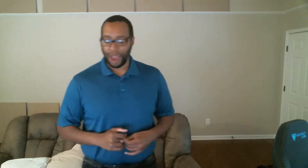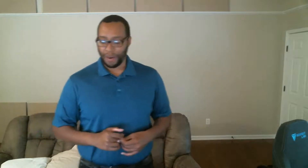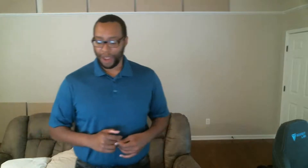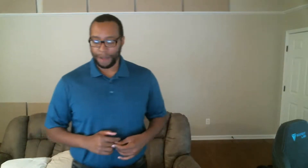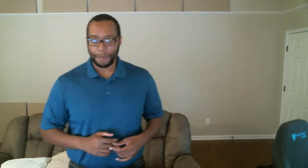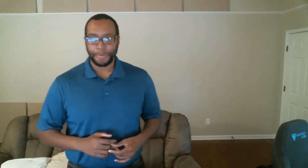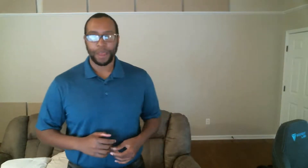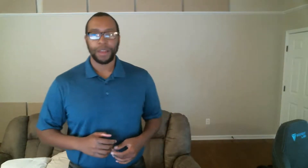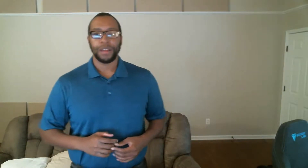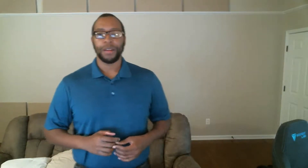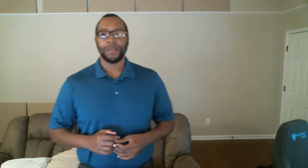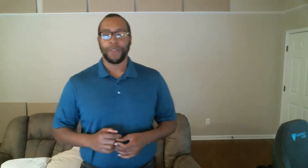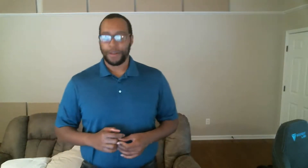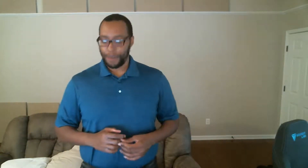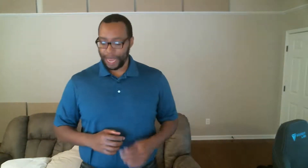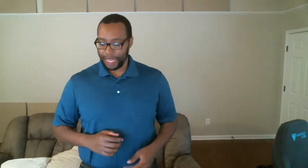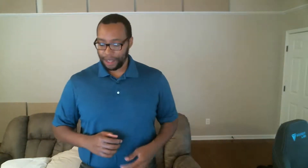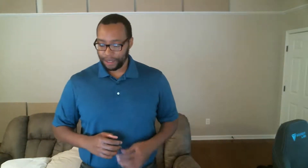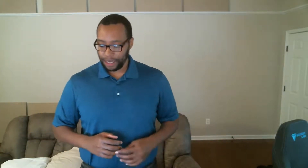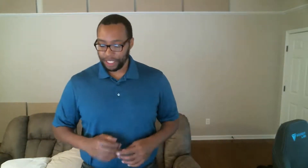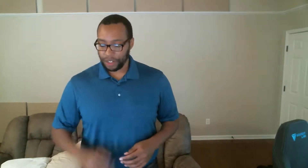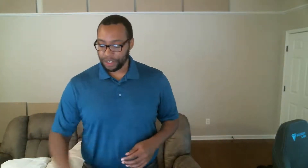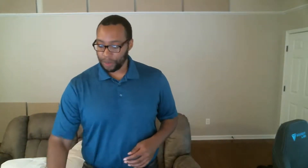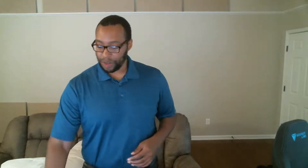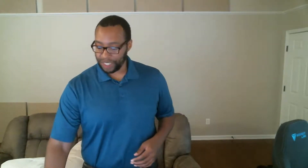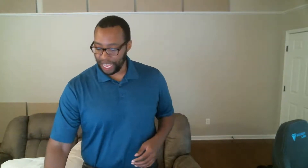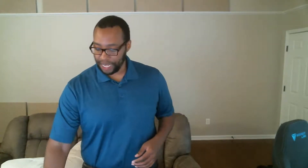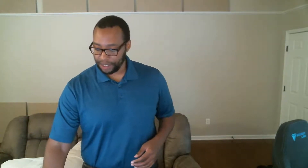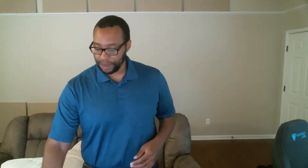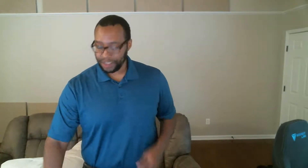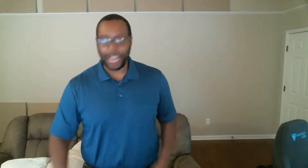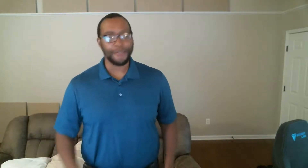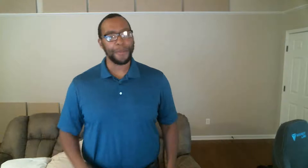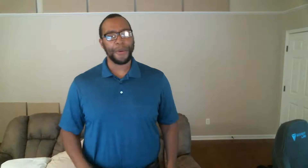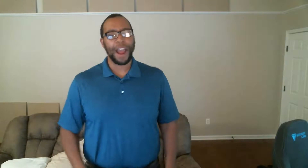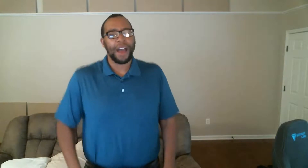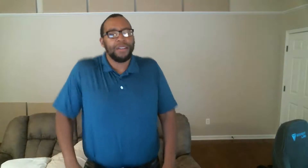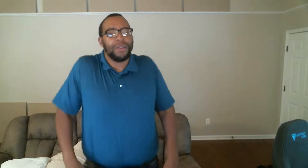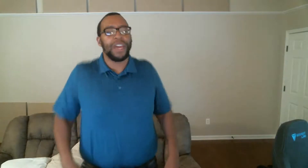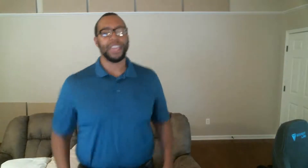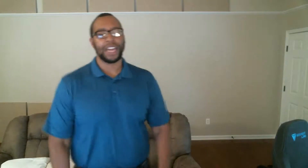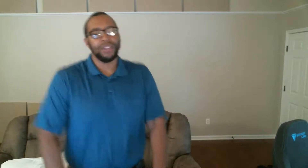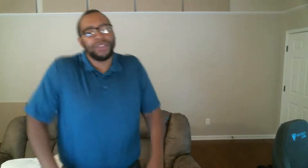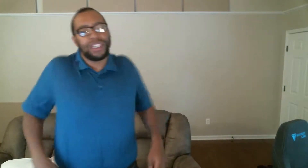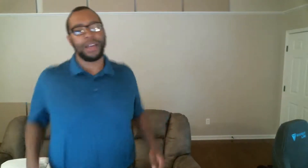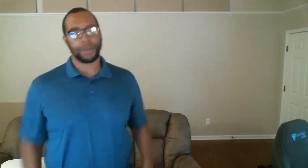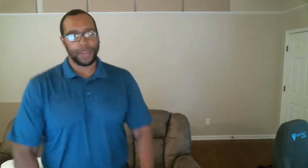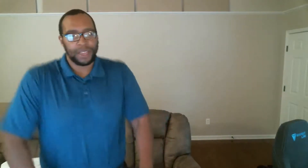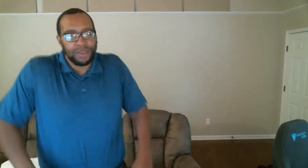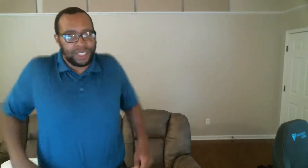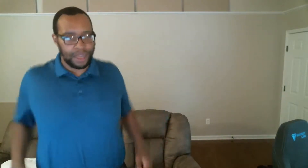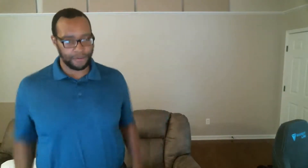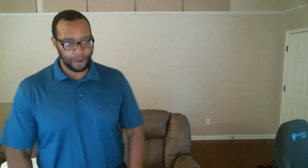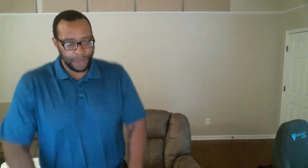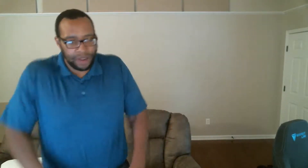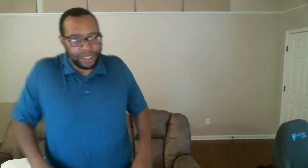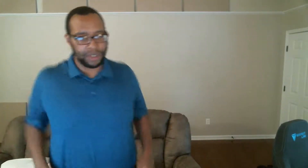right. For everybody else, let's learn some more signs. Sign for proud. Okay, you got to loosen up. Go ahead and loosen up for me. I know it's a little